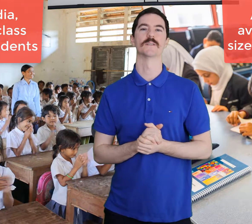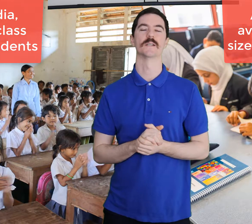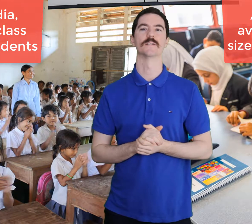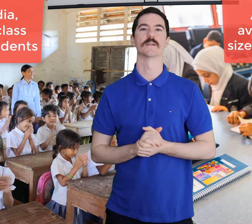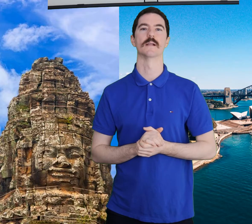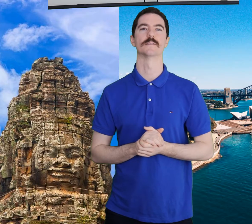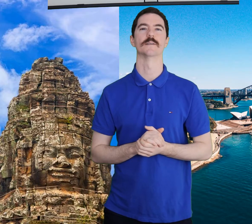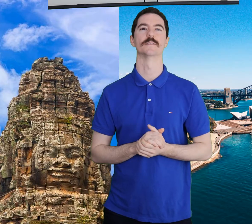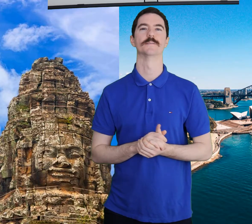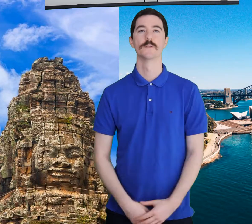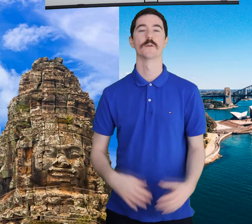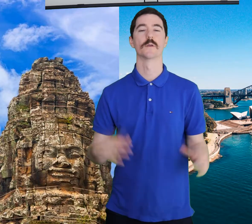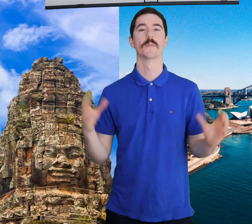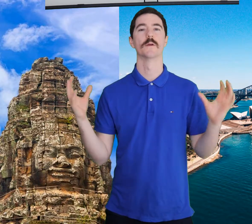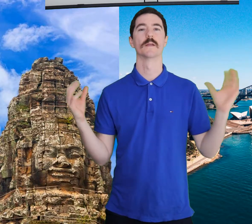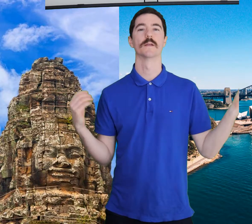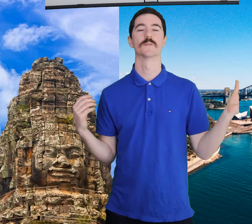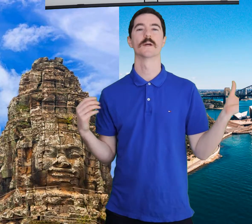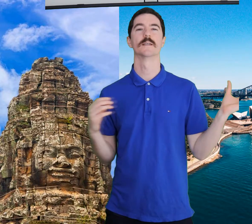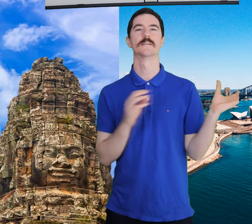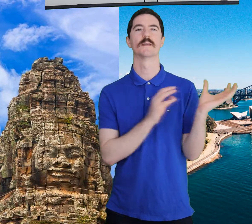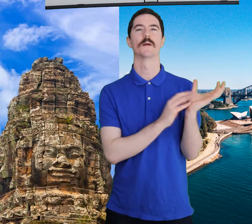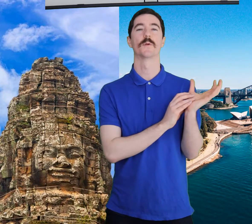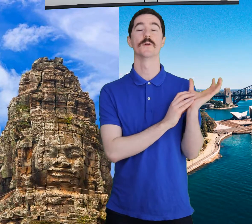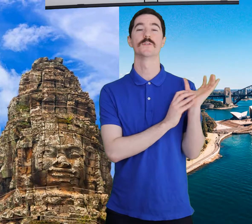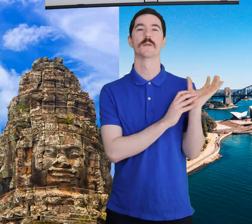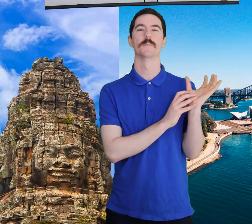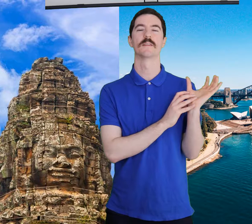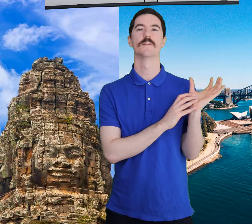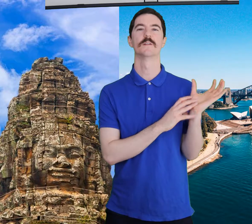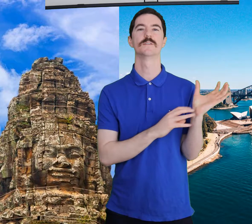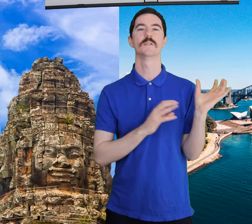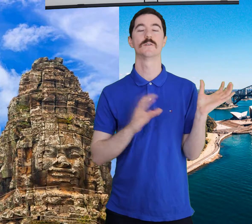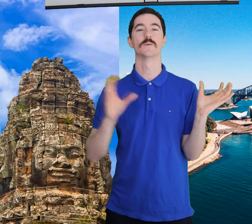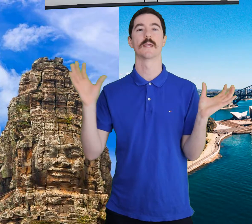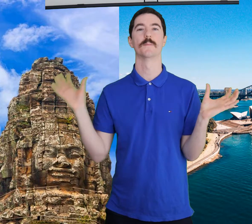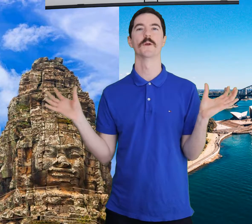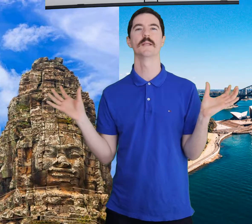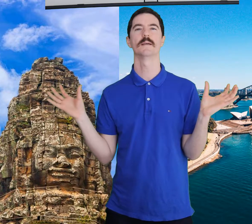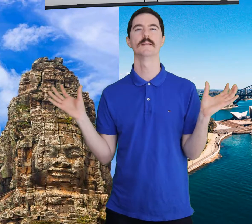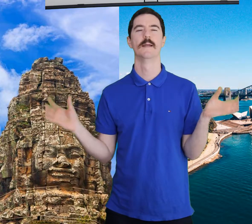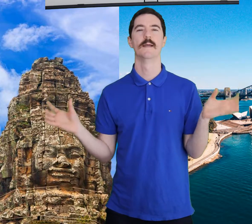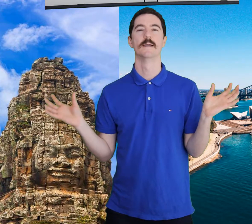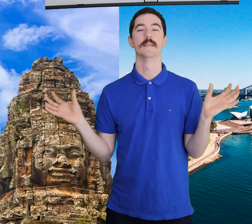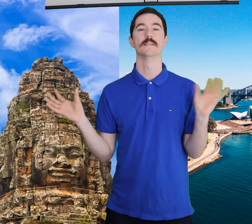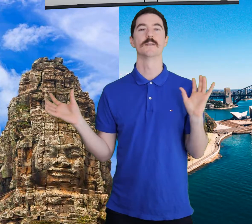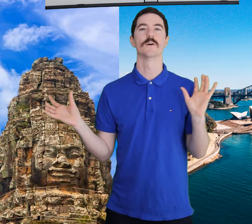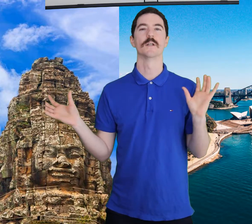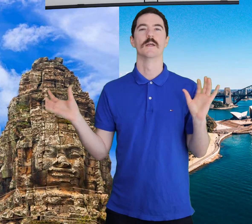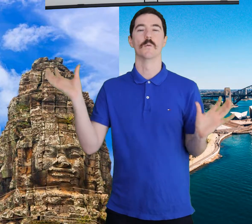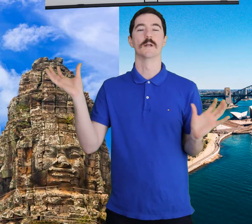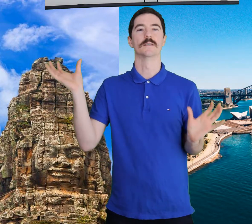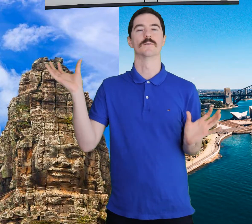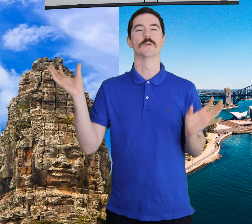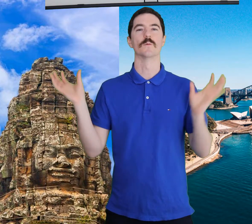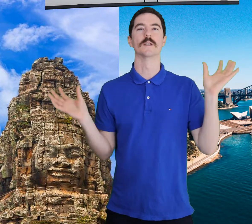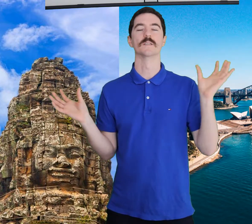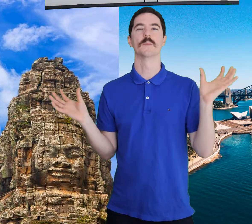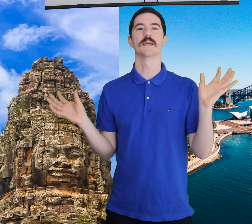larger class size. So comparing Australia's approach and methodology to Cambodia, these are not one is good and one is bad,